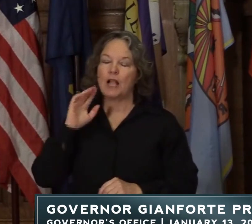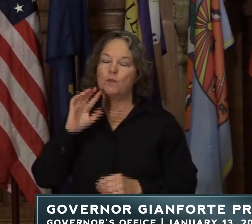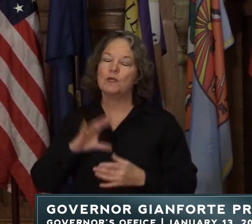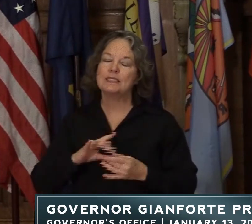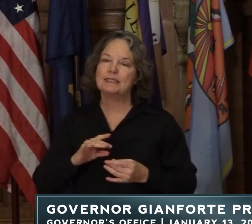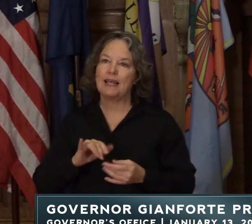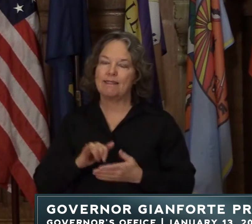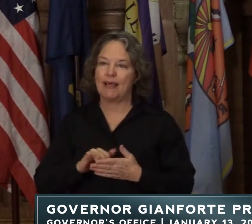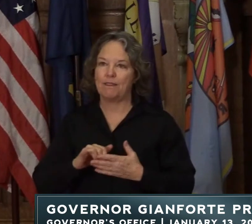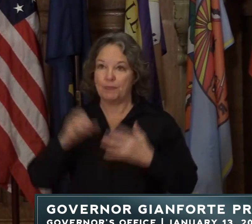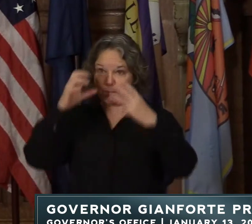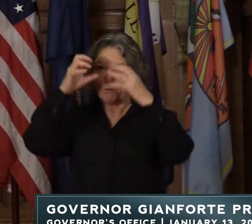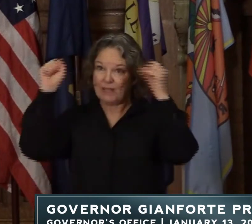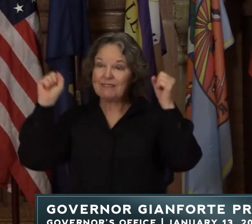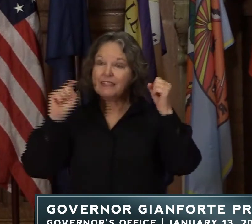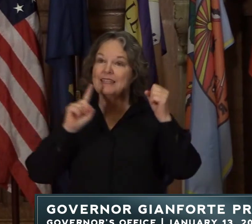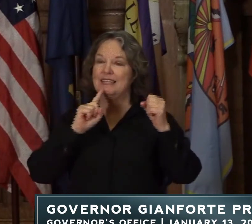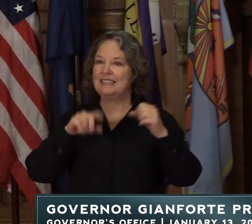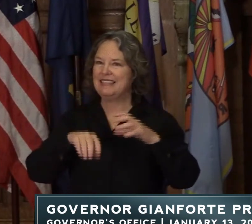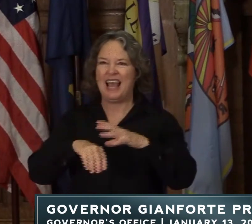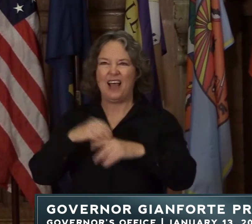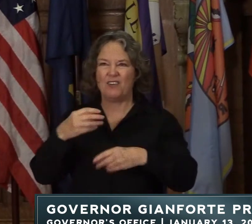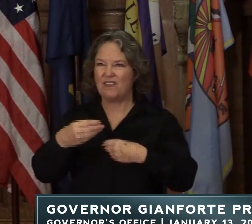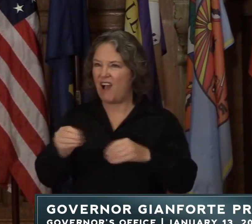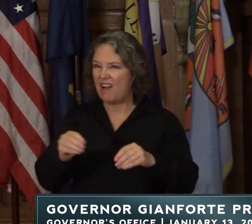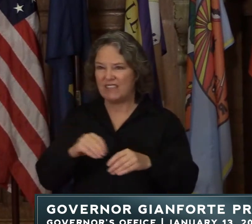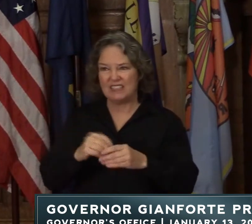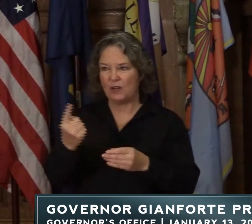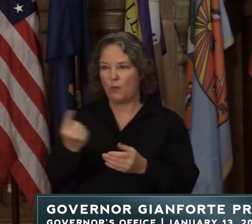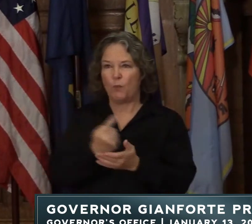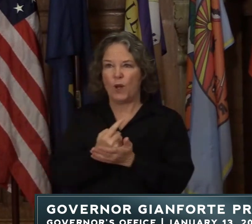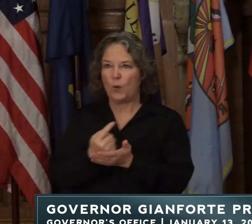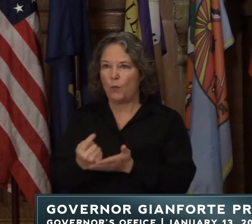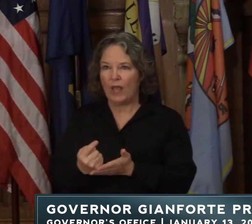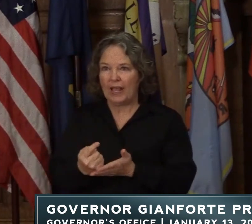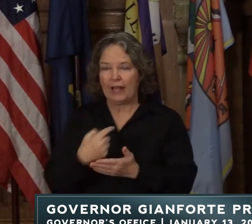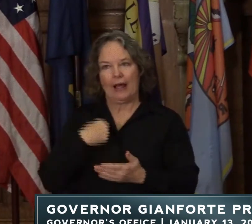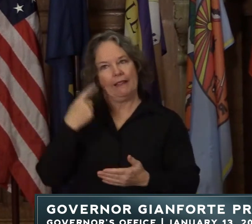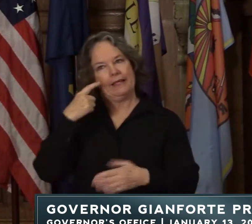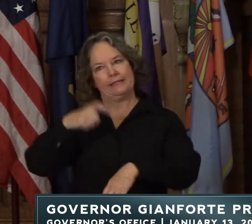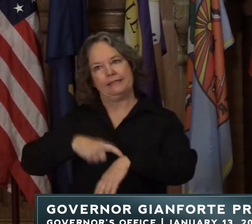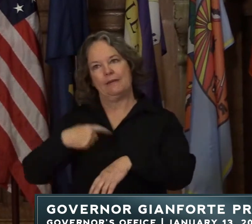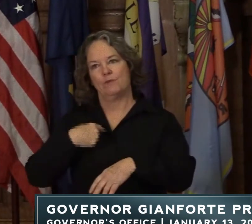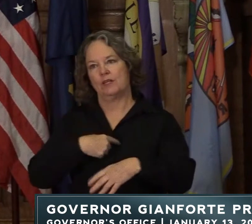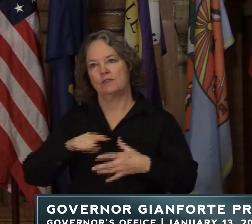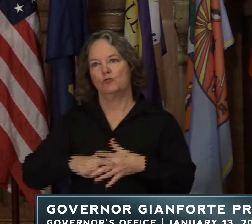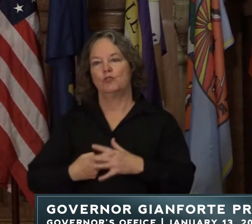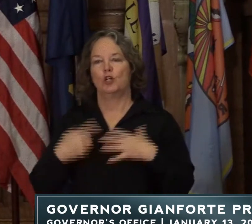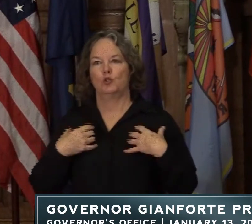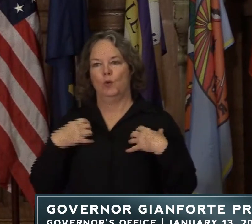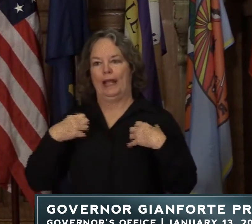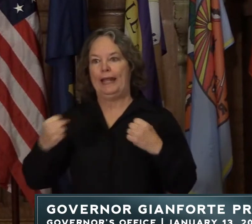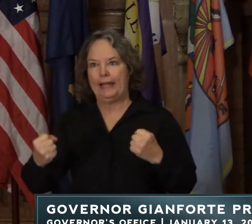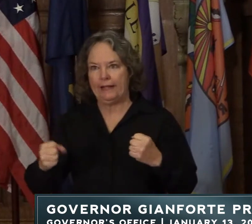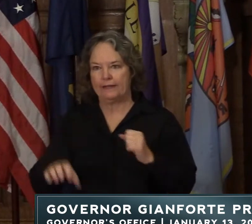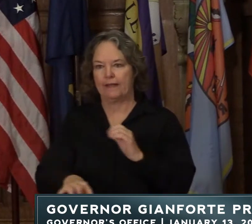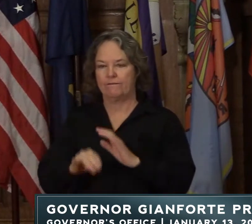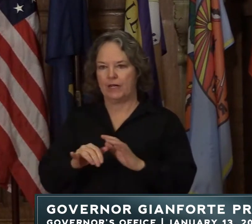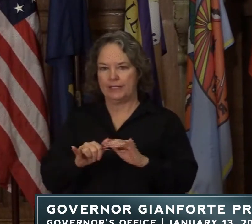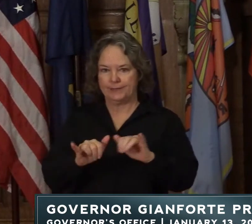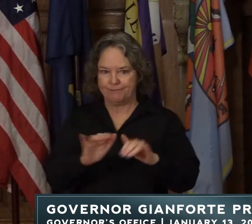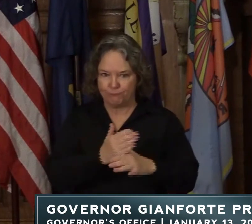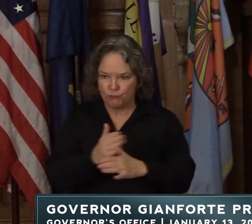the president is going to be out of office here in a week. I think it's time for us to start to heal and find common ground.